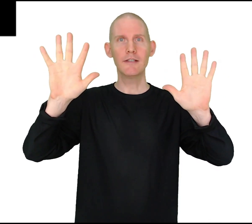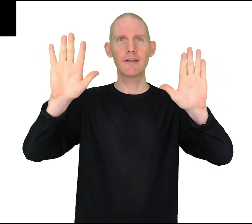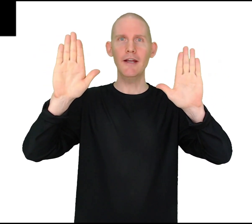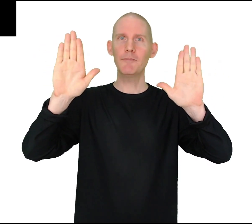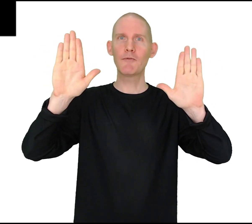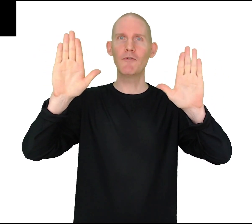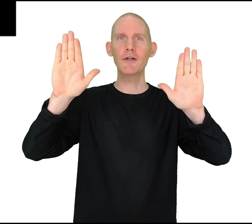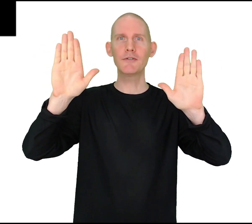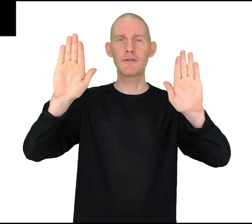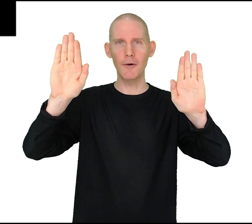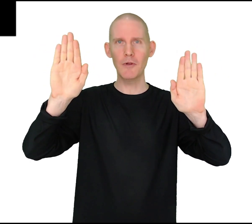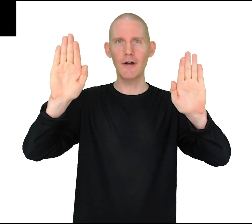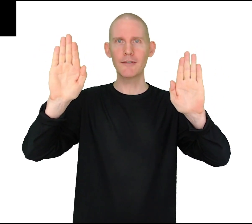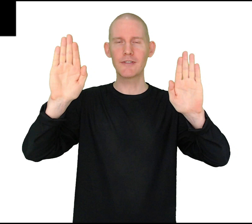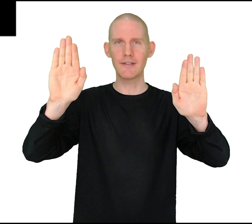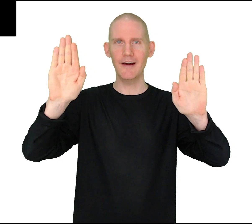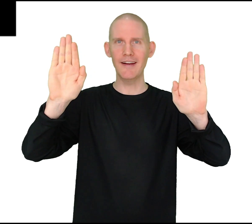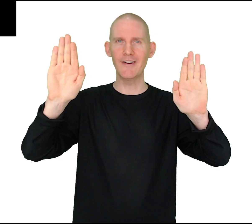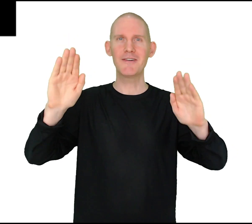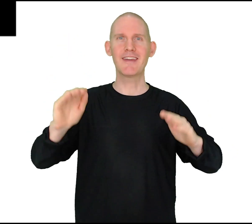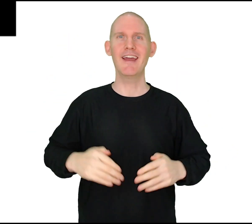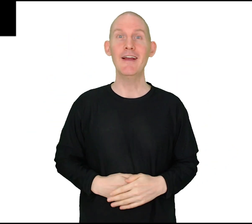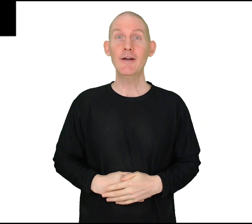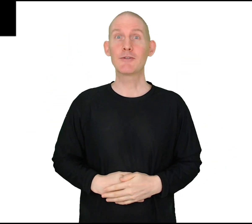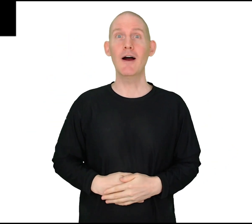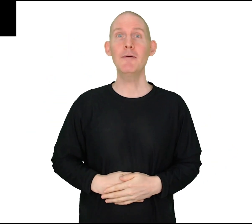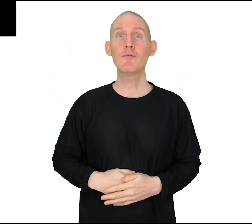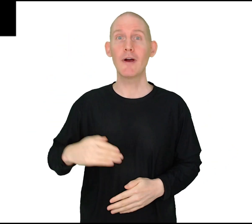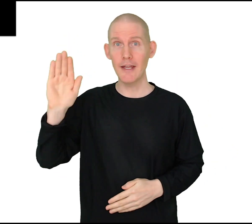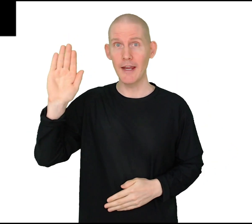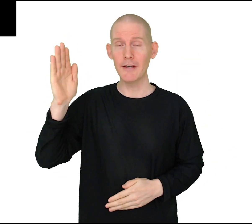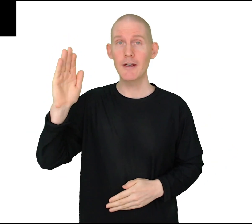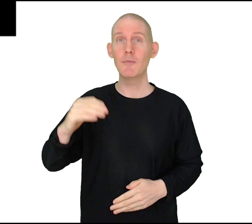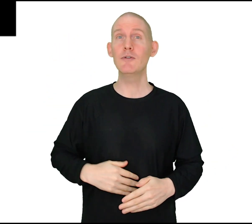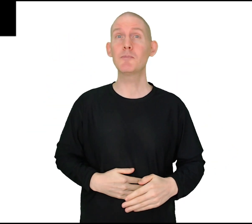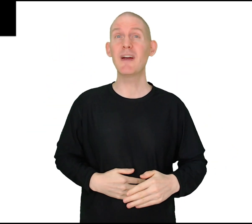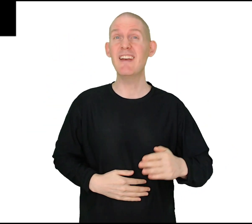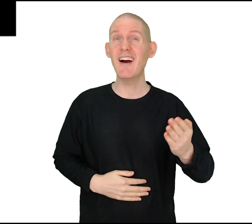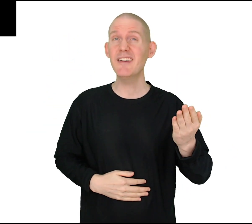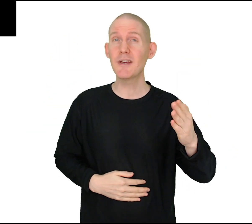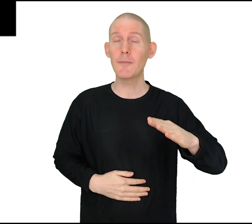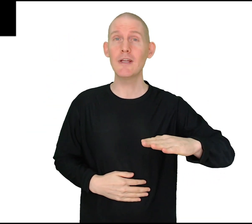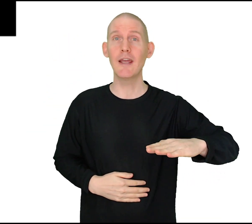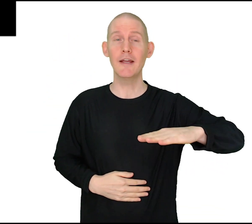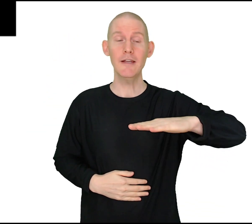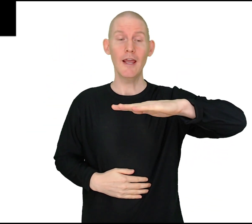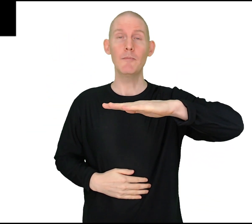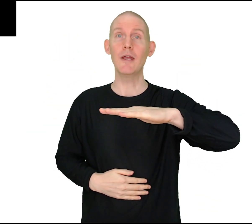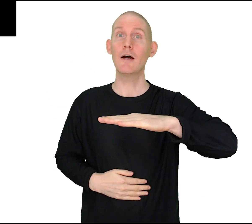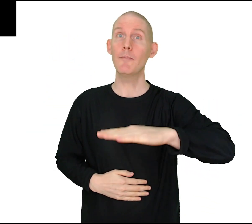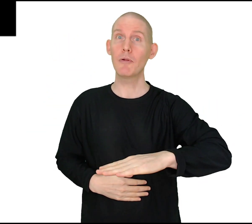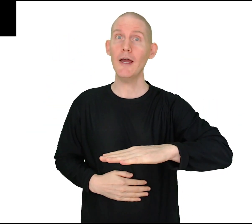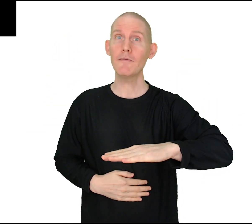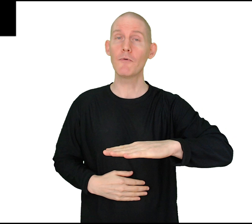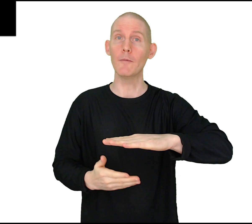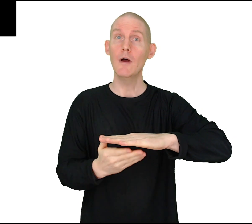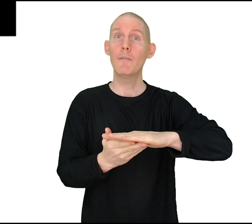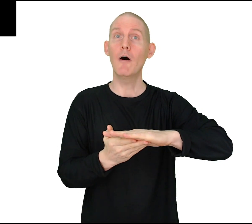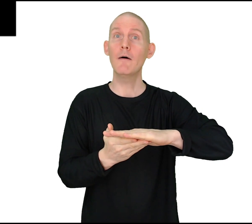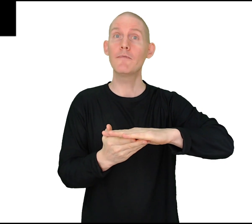tighten up your fingers, thumb alongside. Okay, so I'm right-handed. I'm going to use my non-dominant hand and make a platform, palm